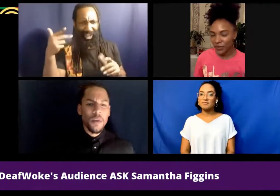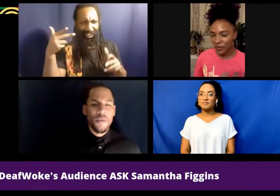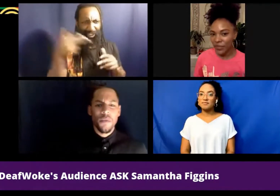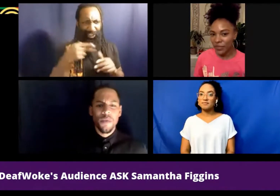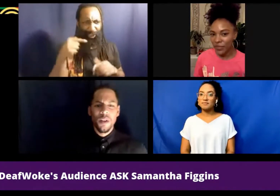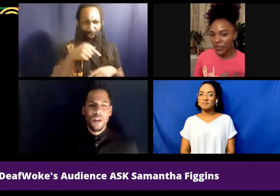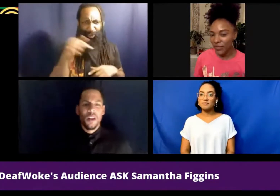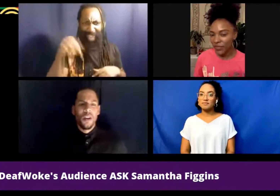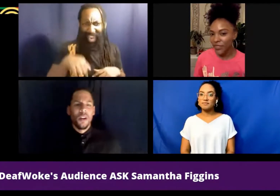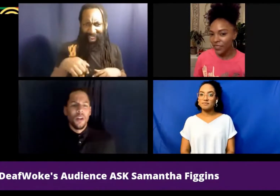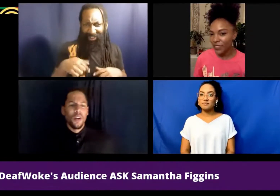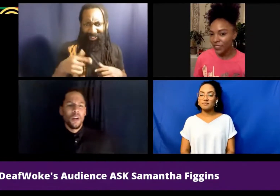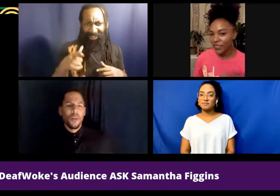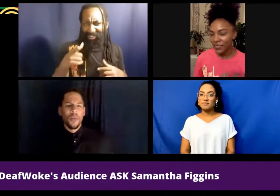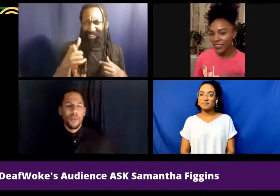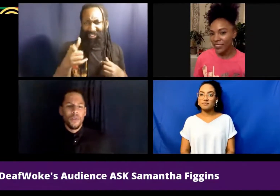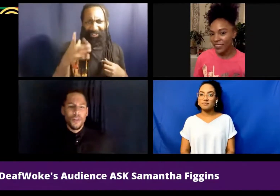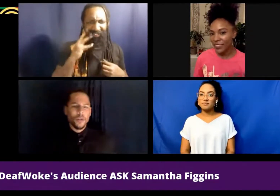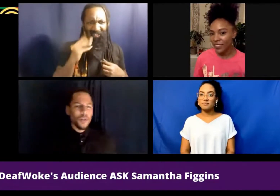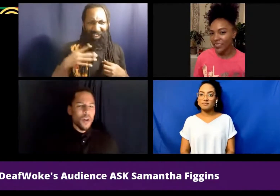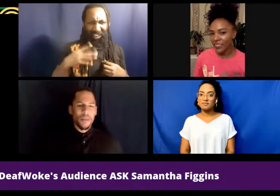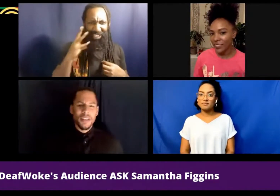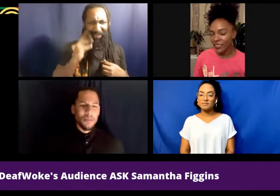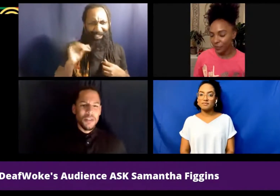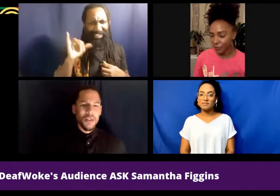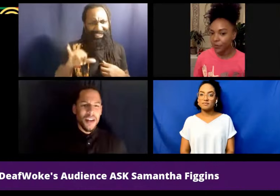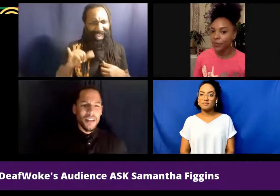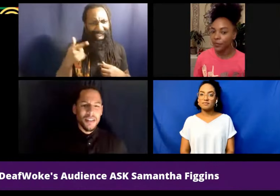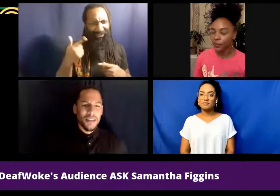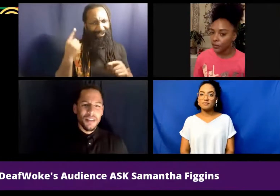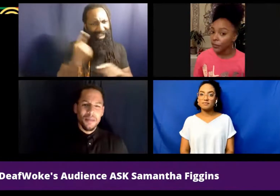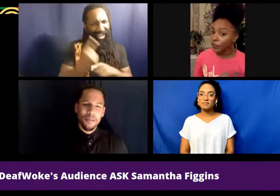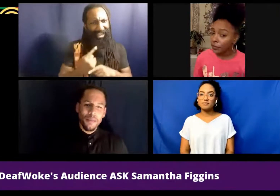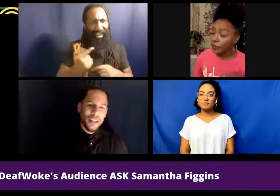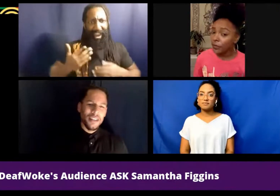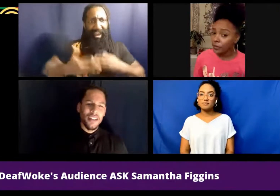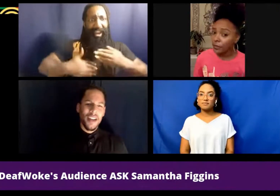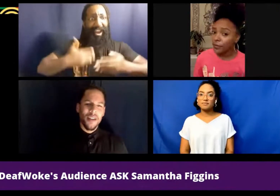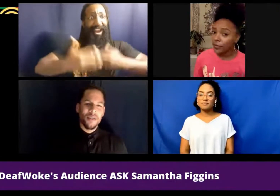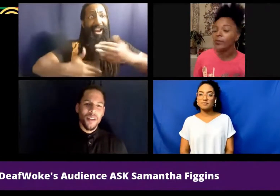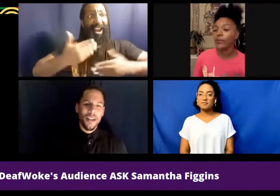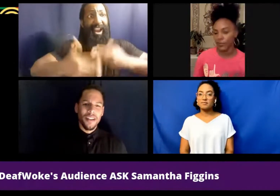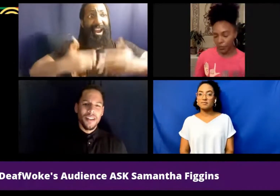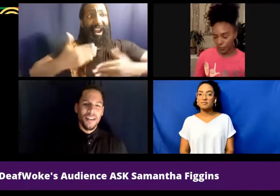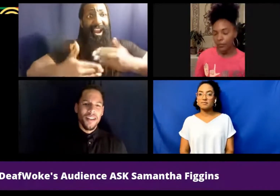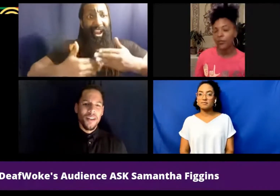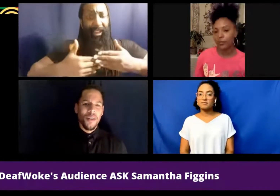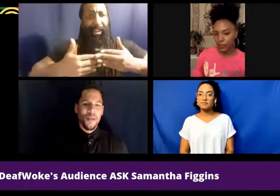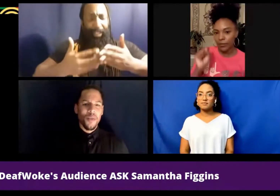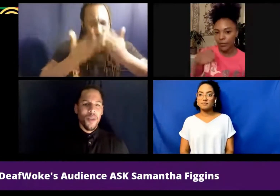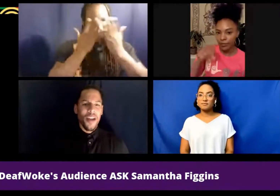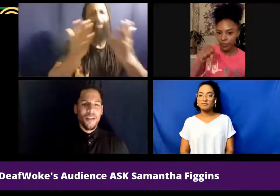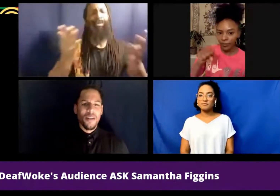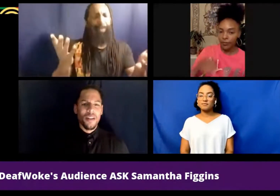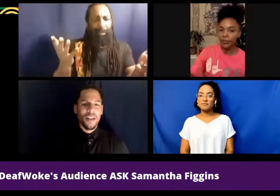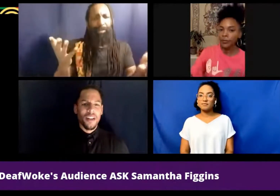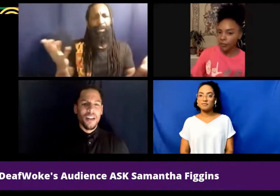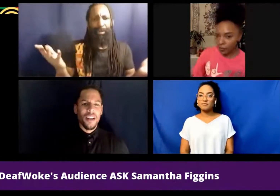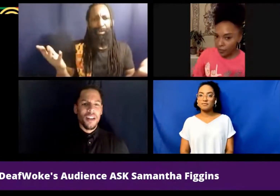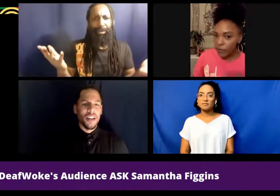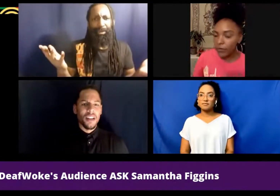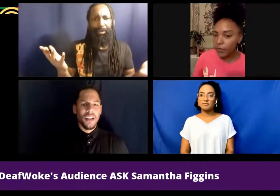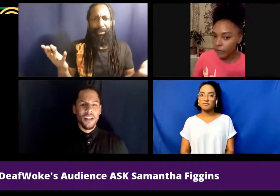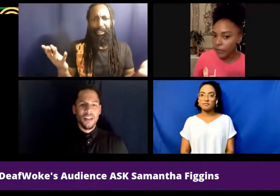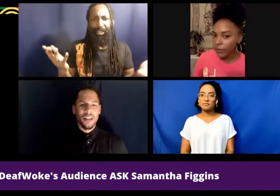Sometimes, you know, you down. we feel strong, but somebody's trying to bring us down, right? We're thriving,